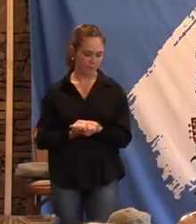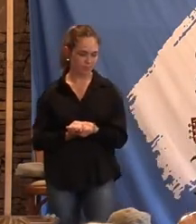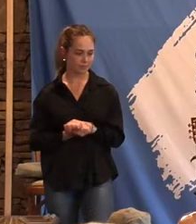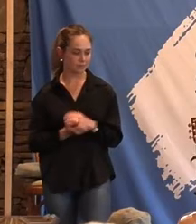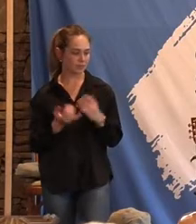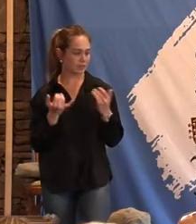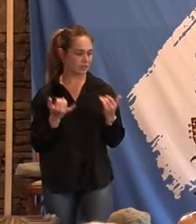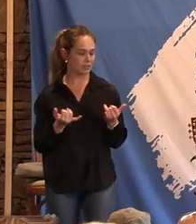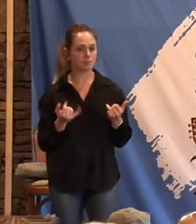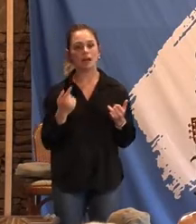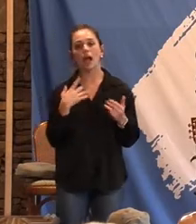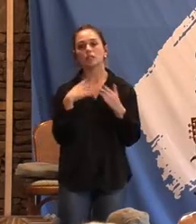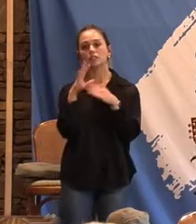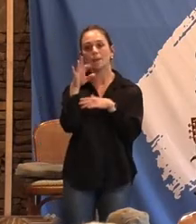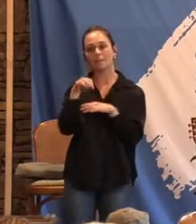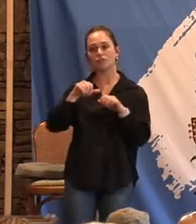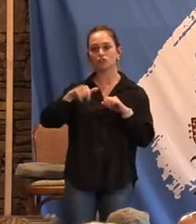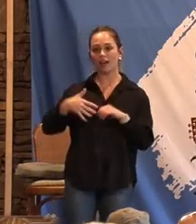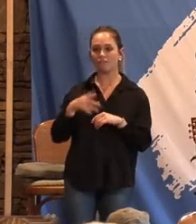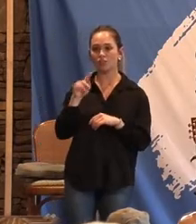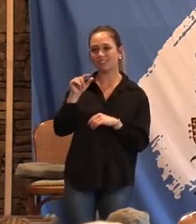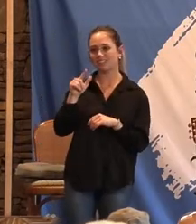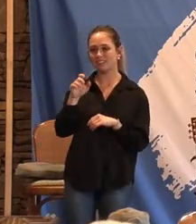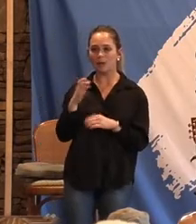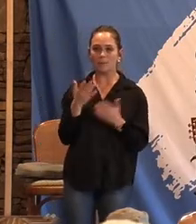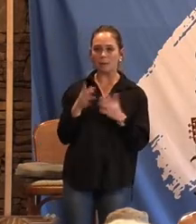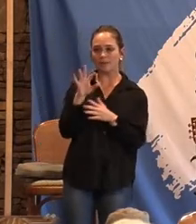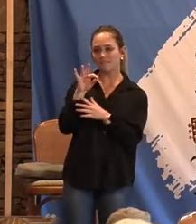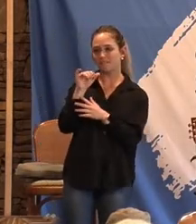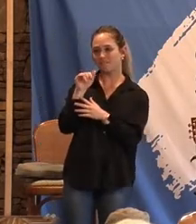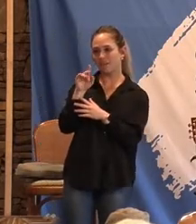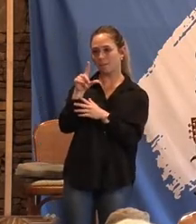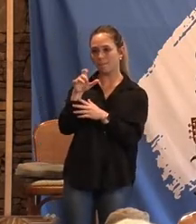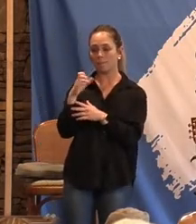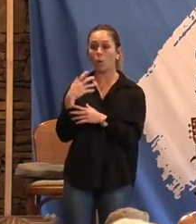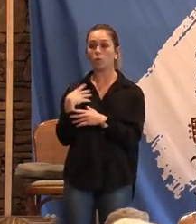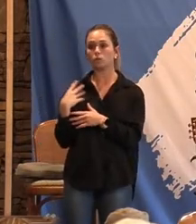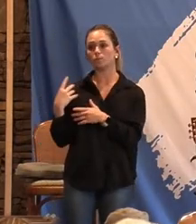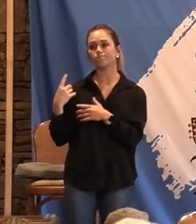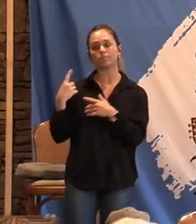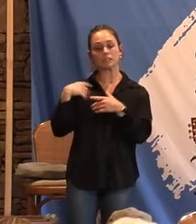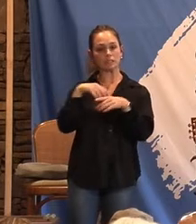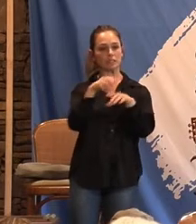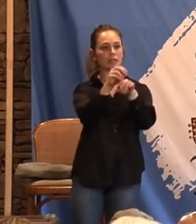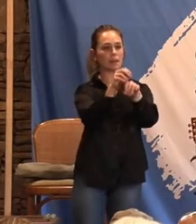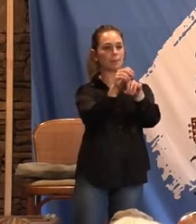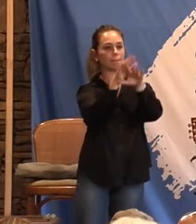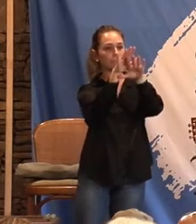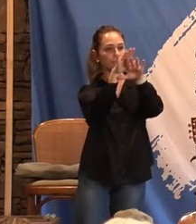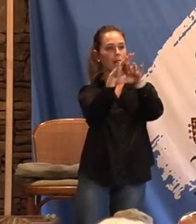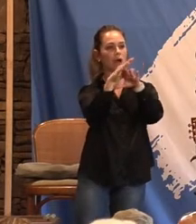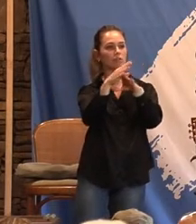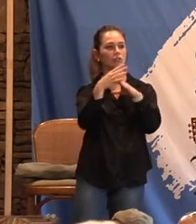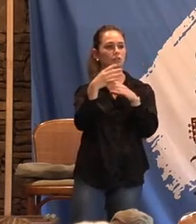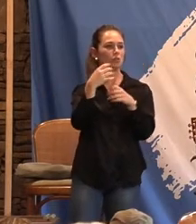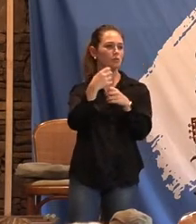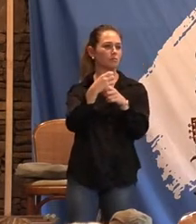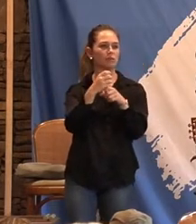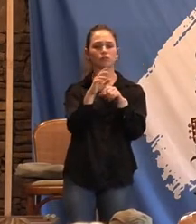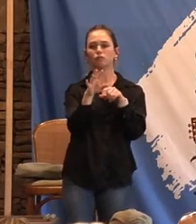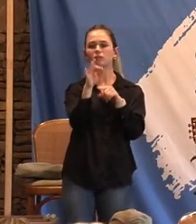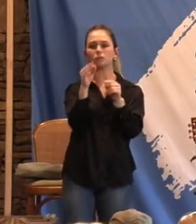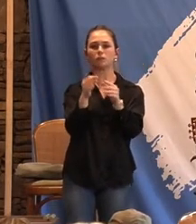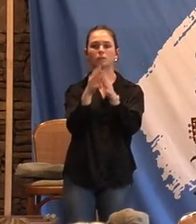This is going to be, as I mentioned, an African tale, could be fables. In the mountains, you create and you find so many